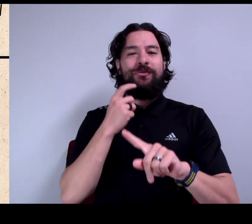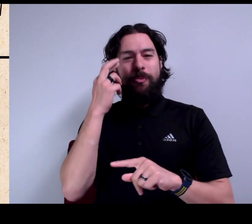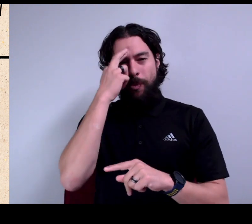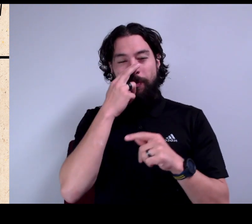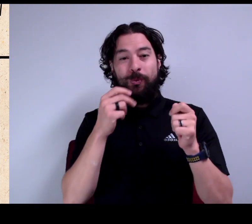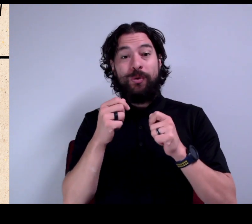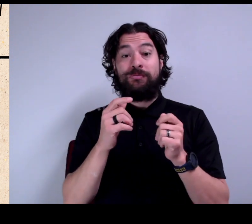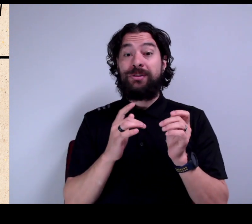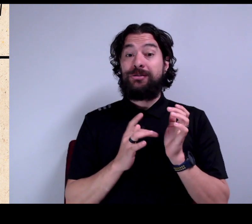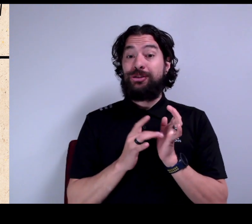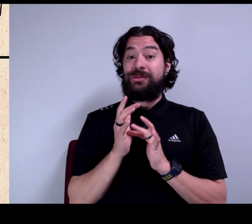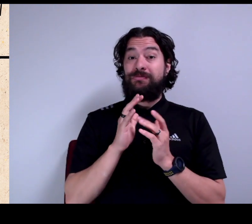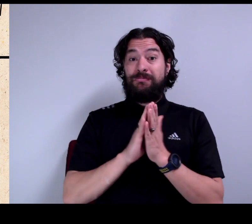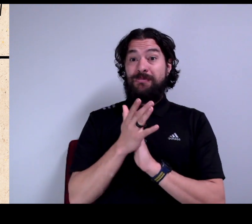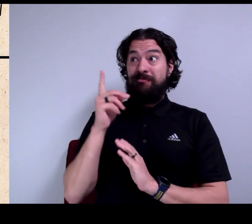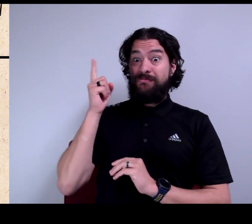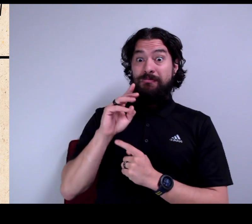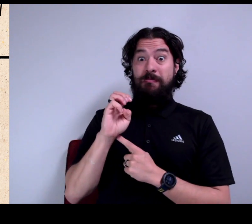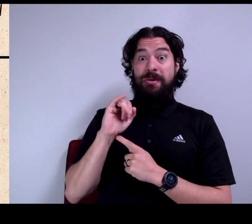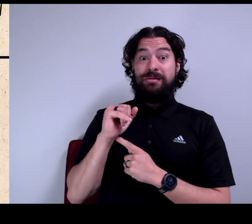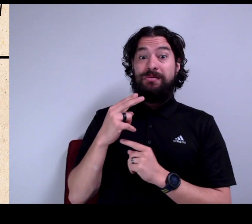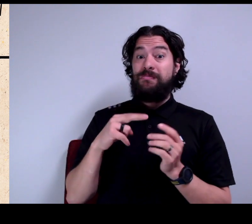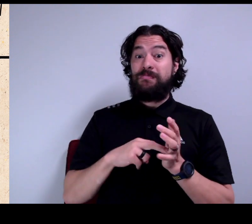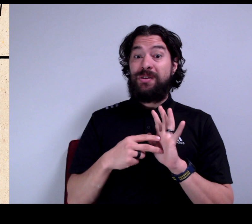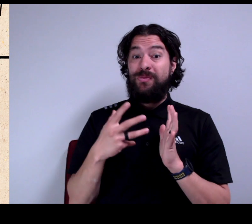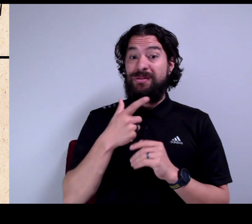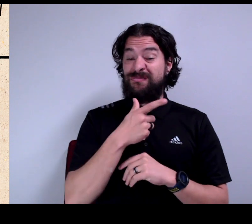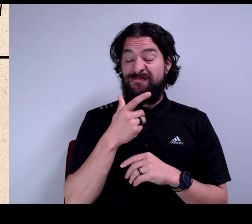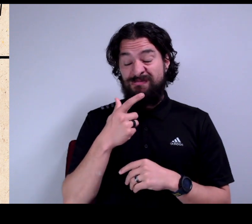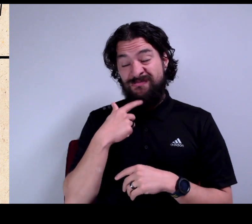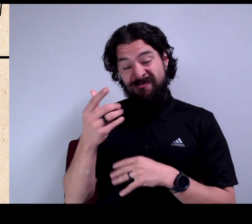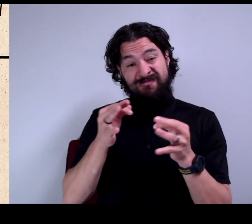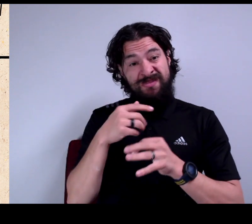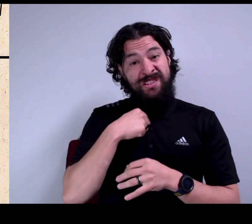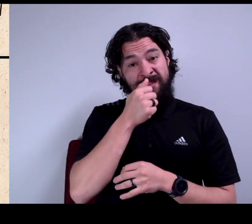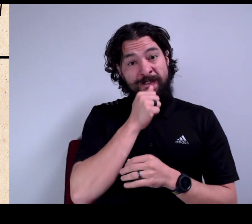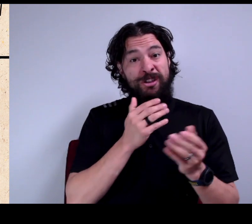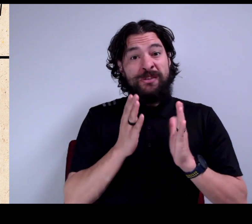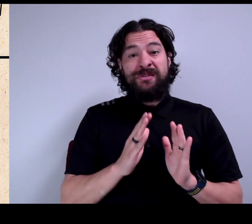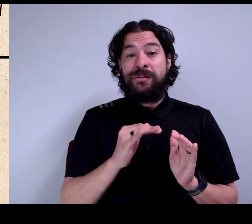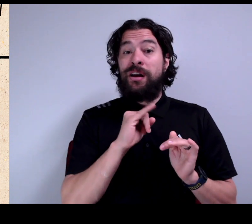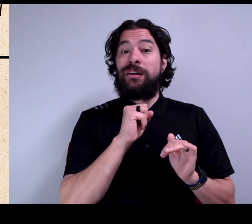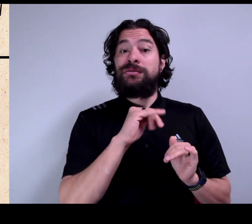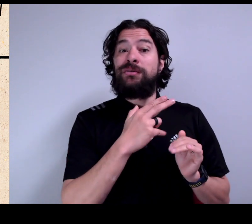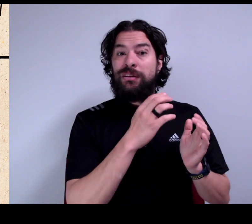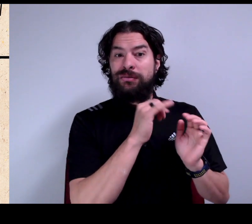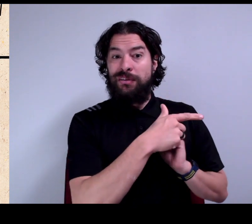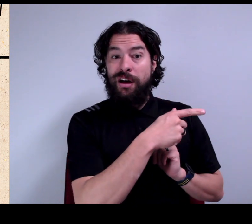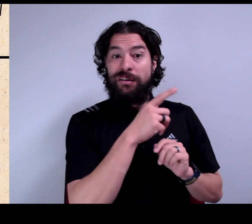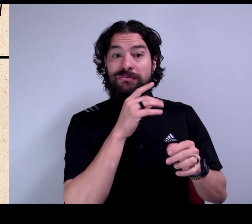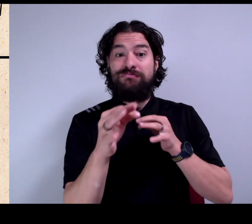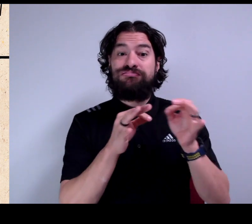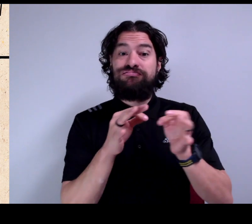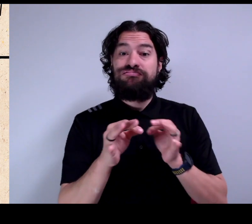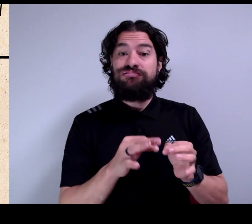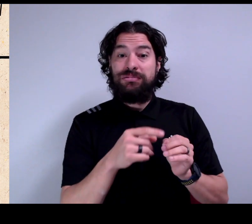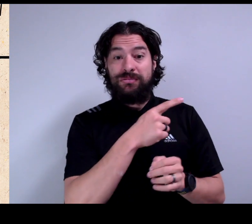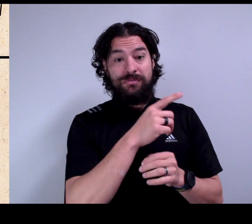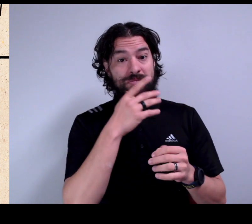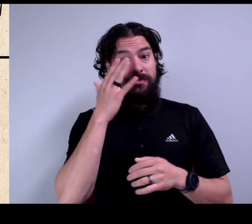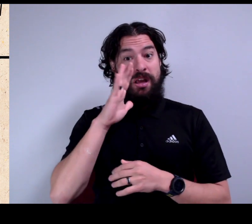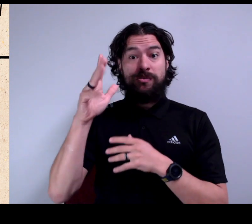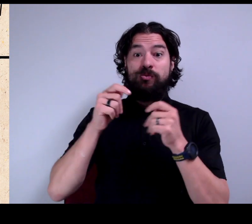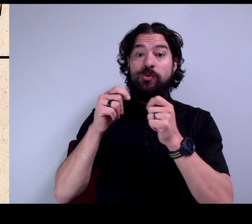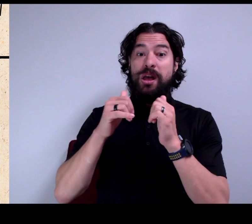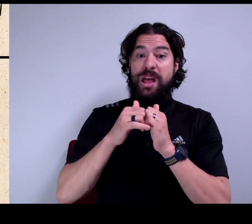for Jesus to be the Messiah means that he's the suffering servant king of Isaiah 53, who will bring God's rule